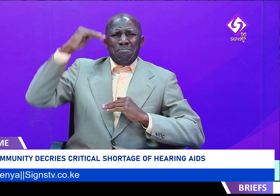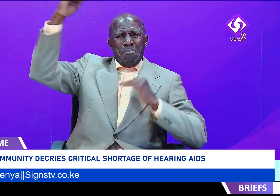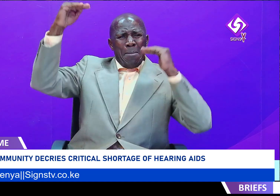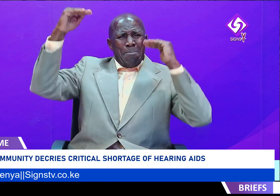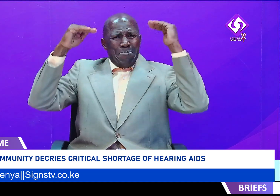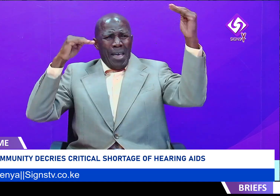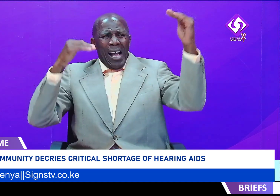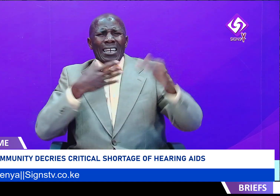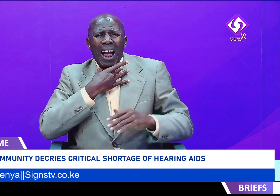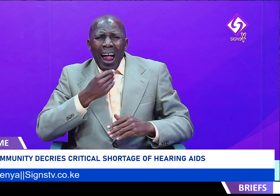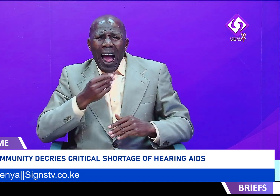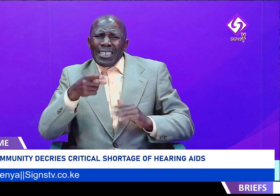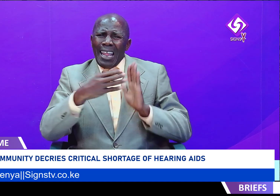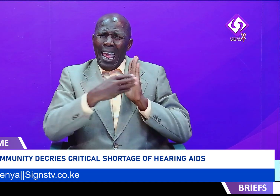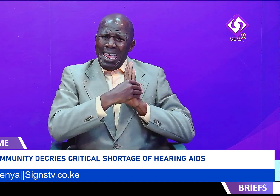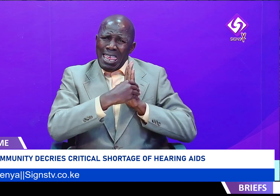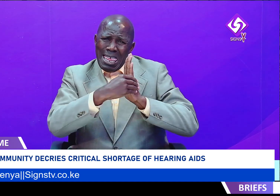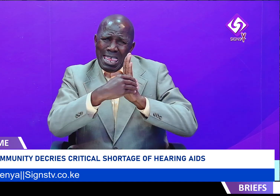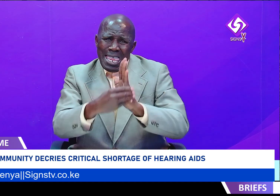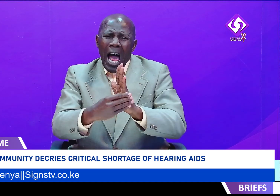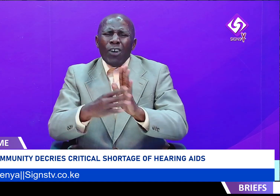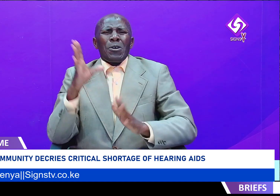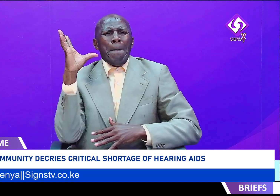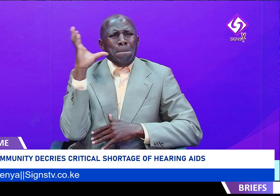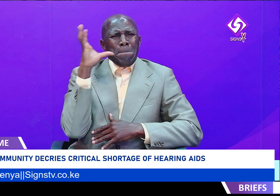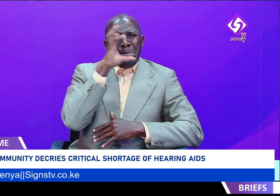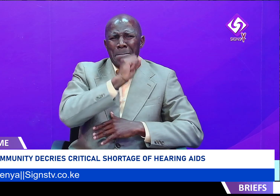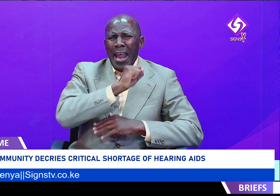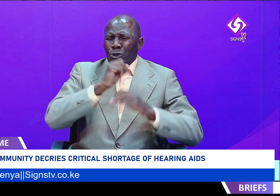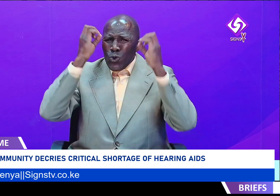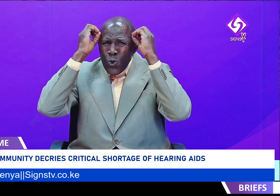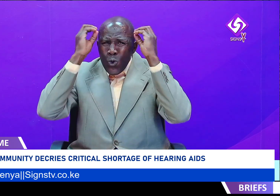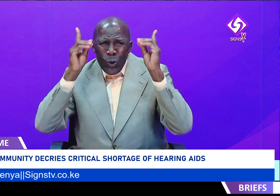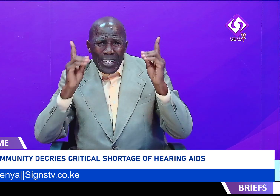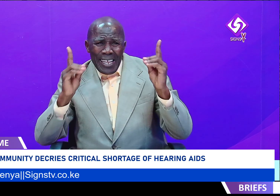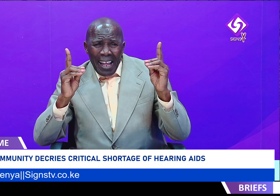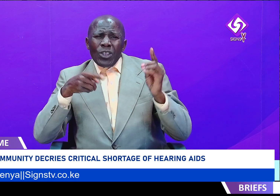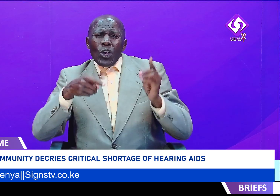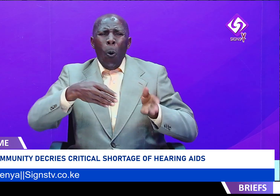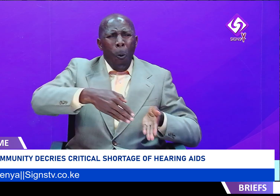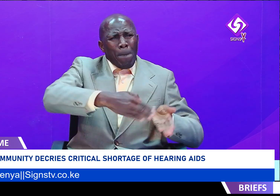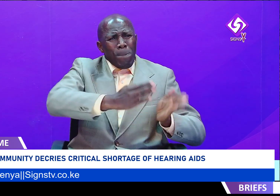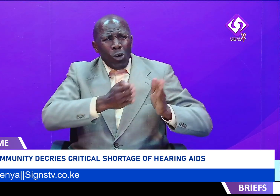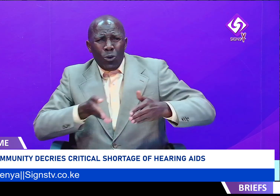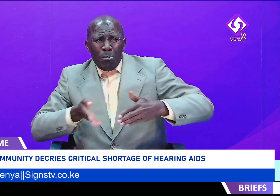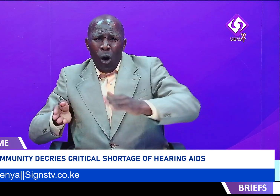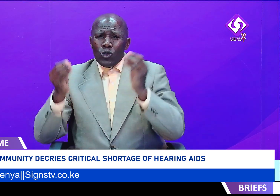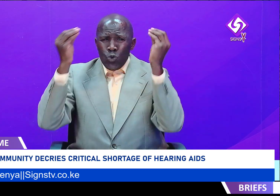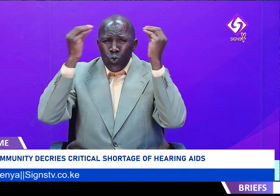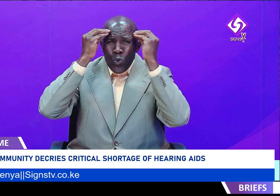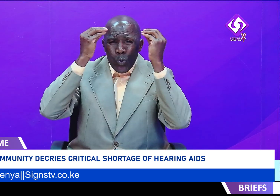are calling on relevant government agencies and non-governmental